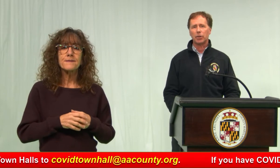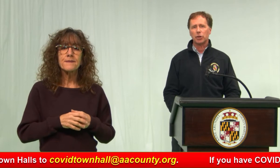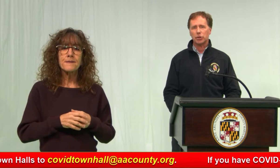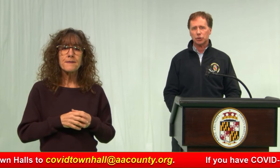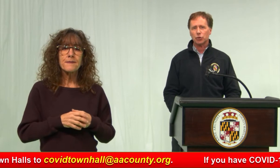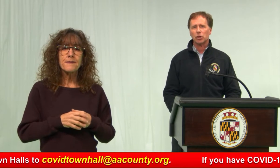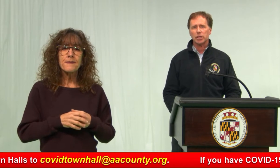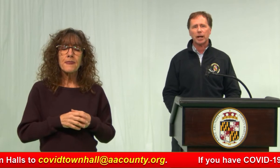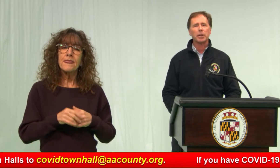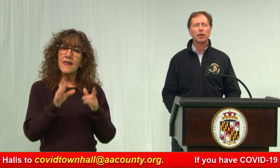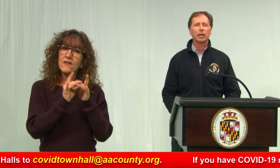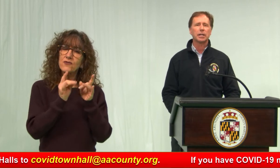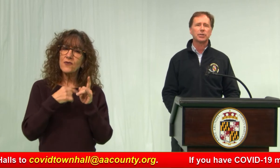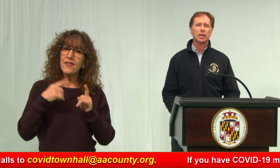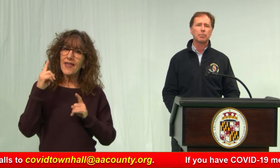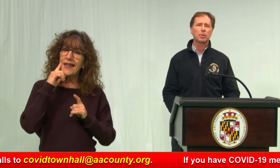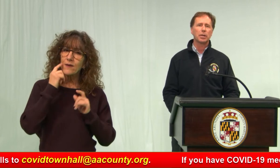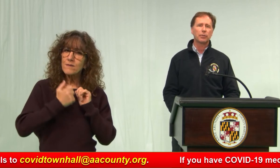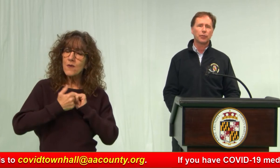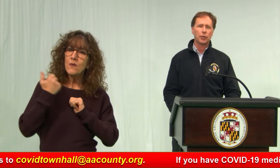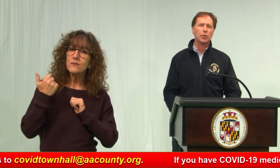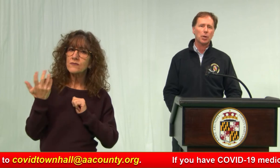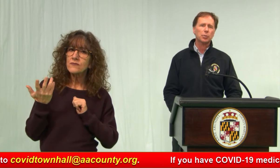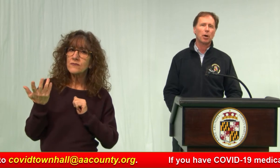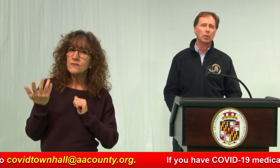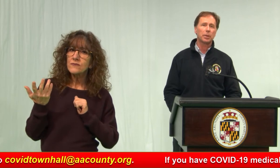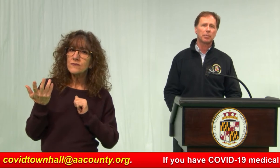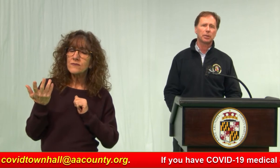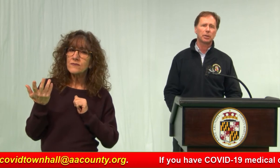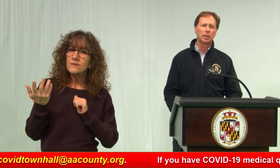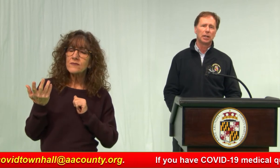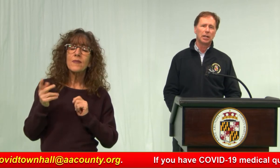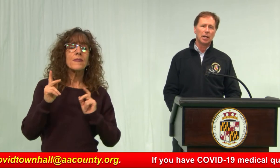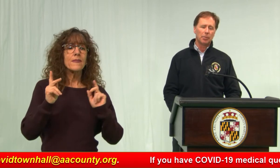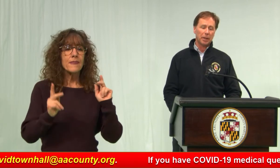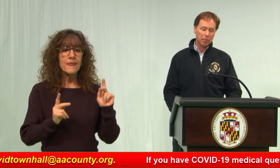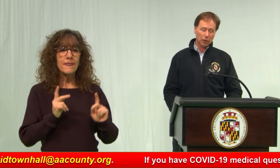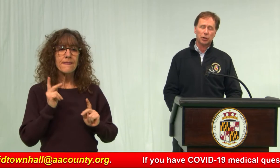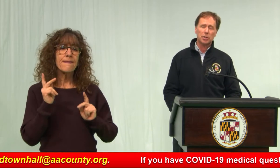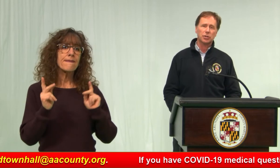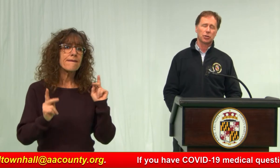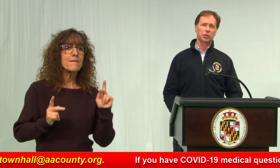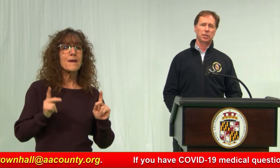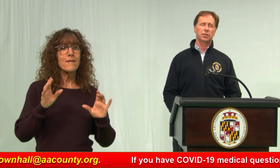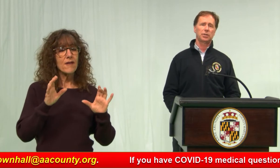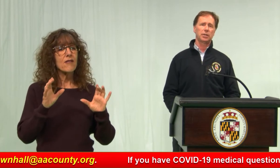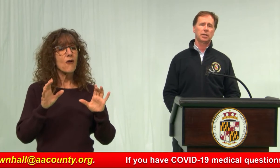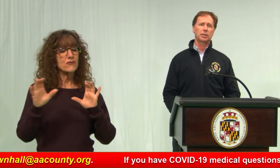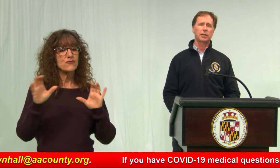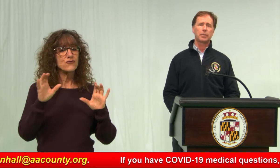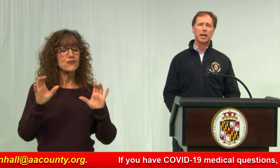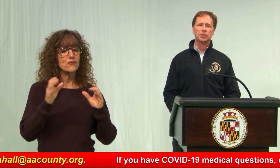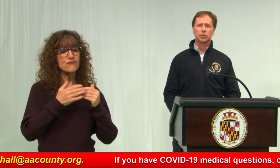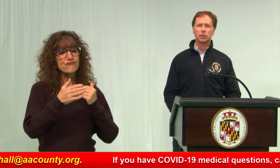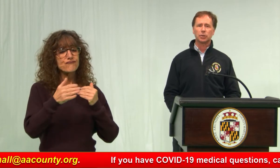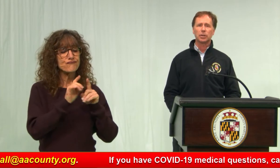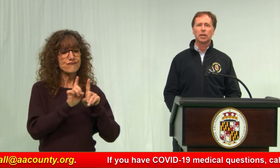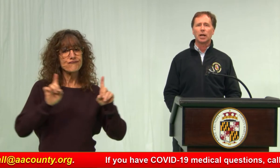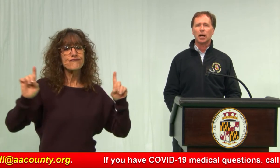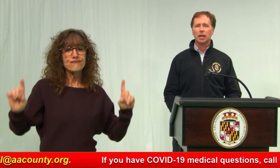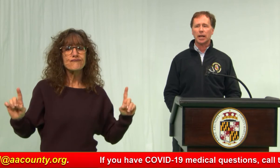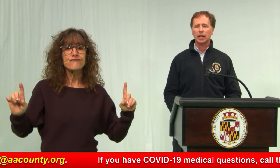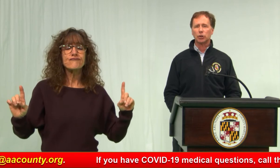how the story that I'm hearing is that for the most part, people are doing the social distancing that they've been asked to